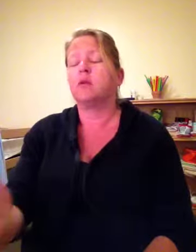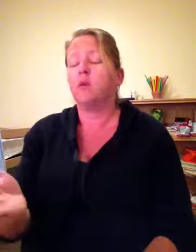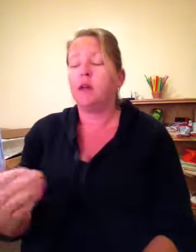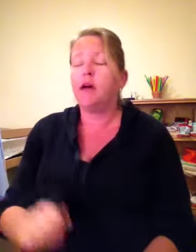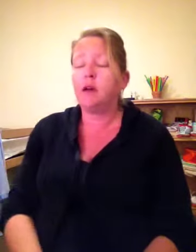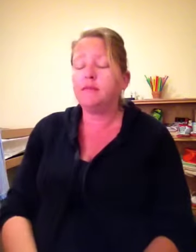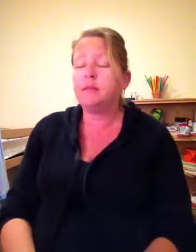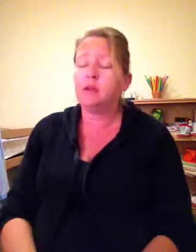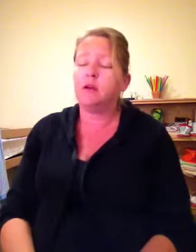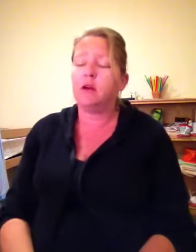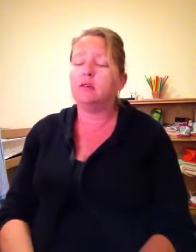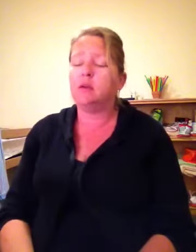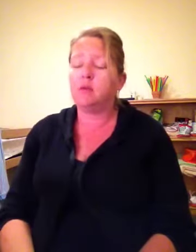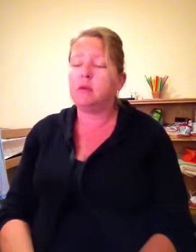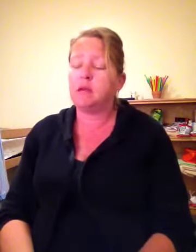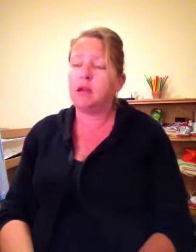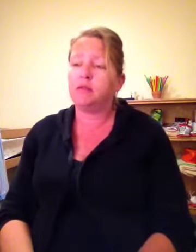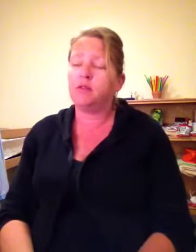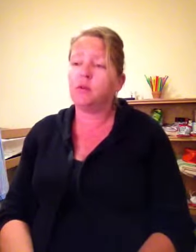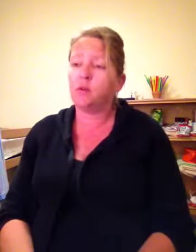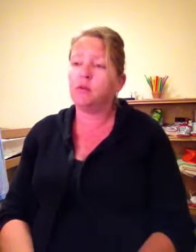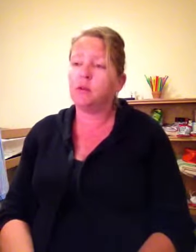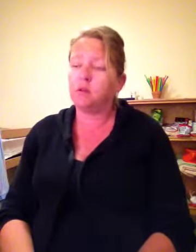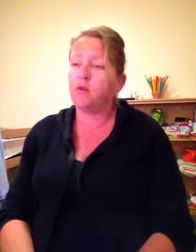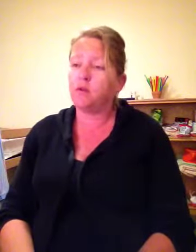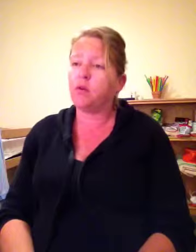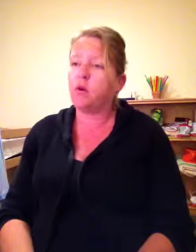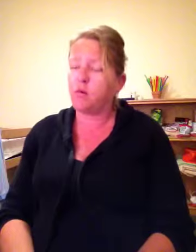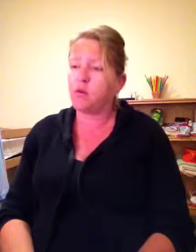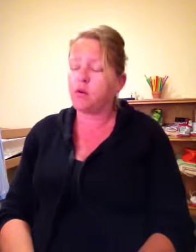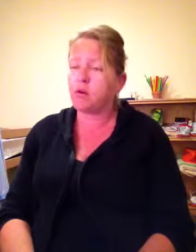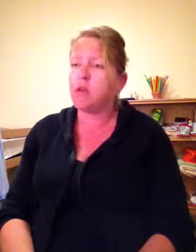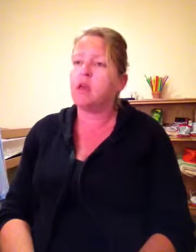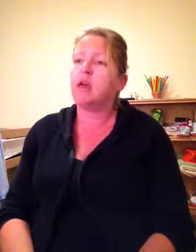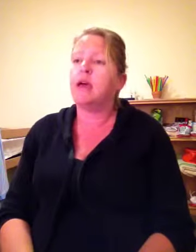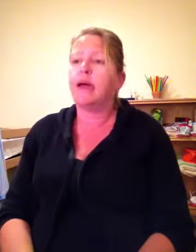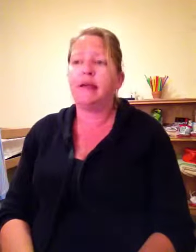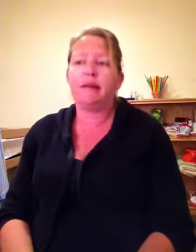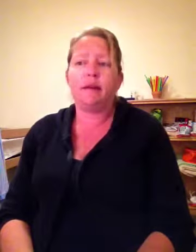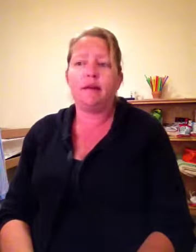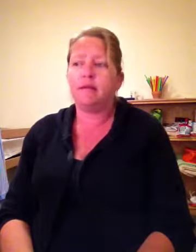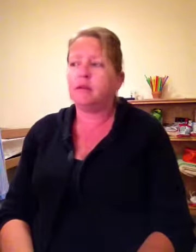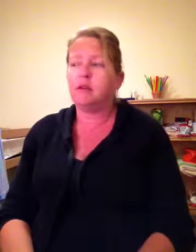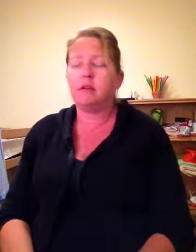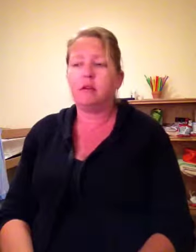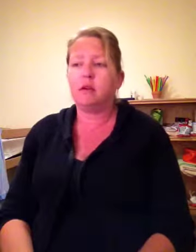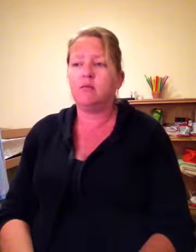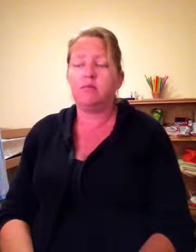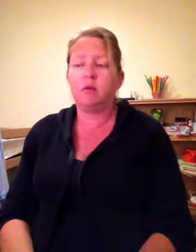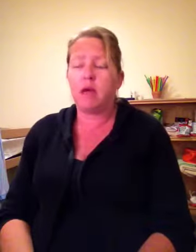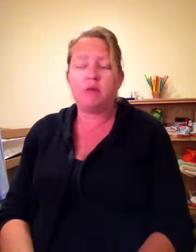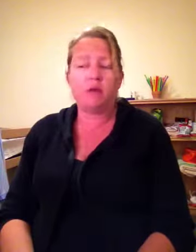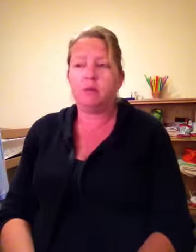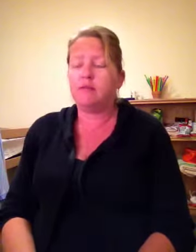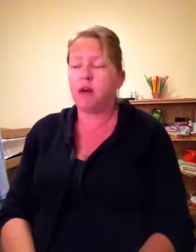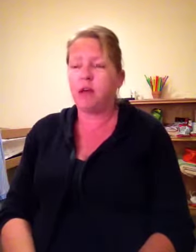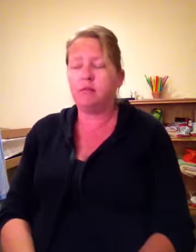Well, I often sit with Mandy after school and go over her homework, and the amount seems fine,